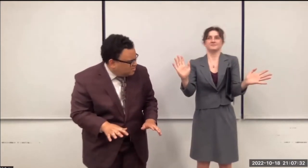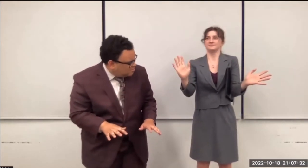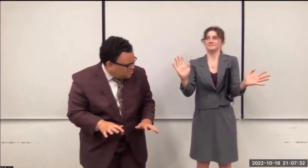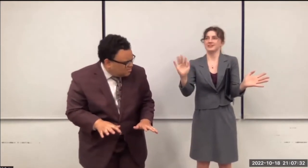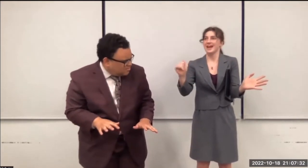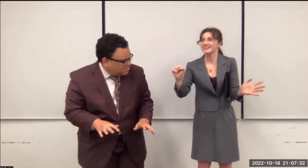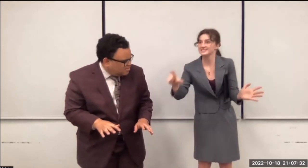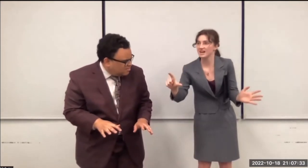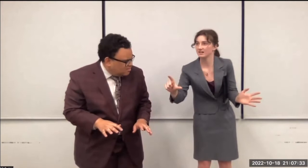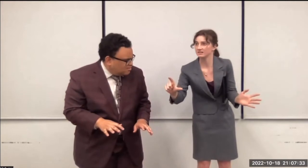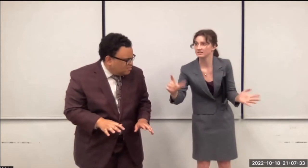ASL.